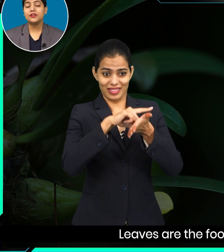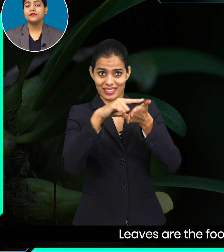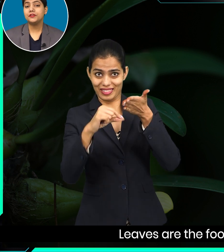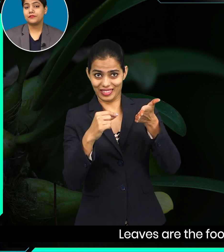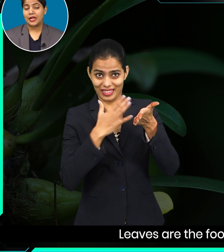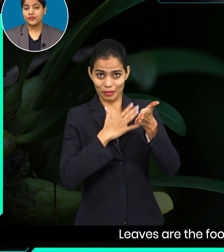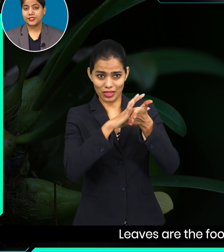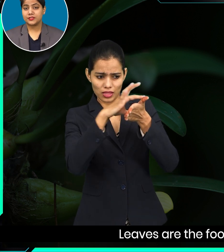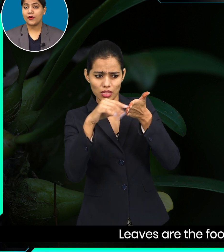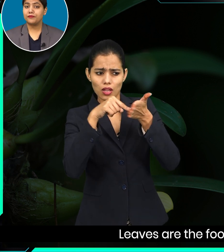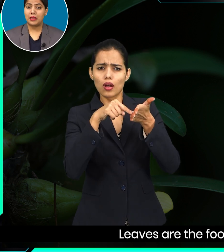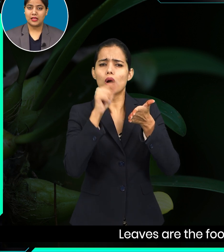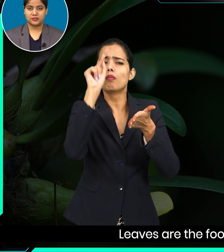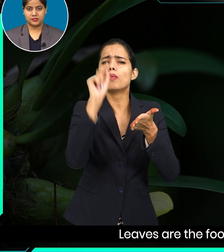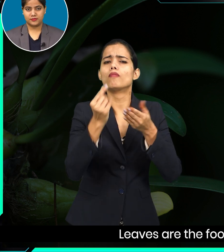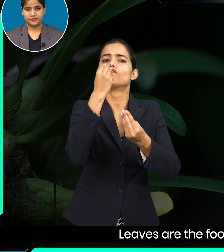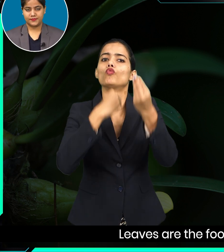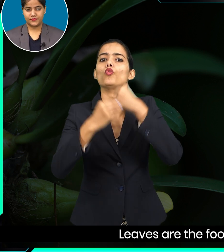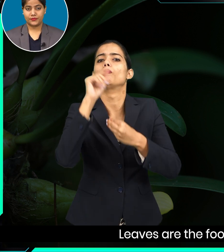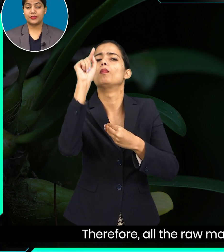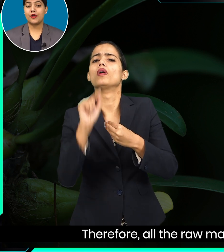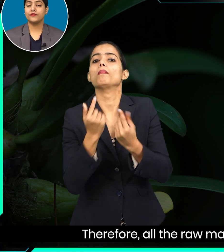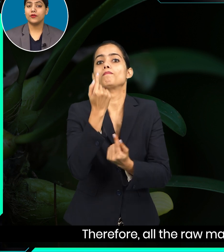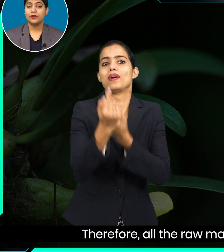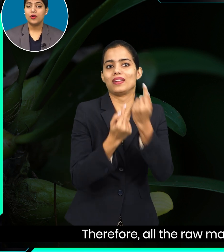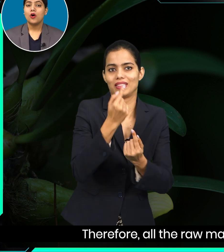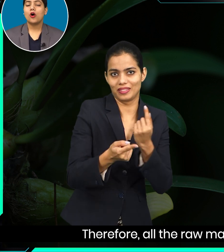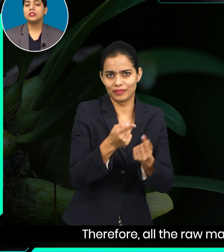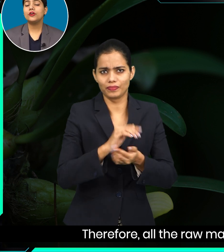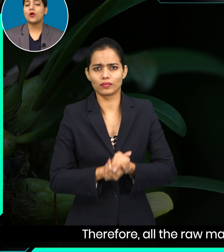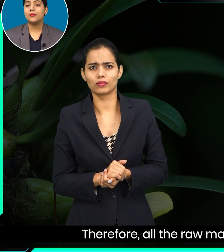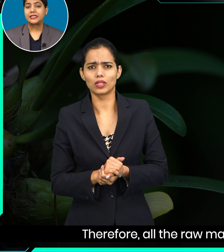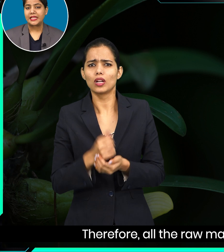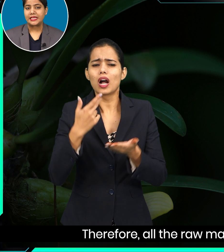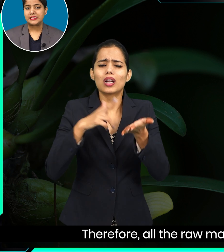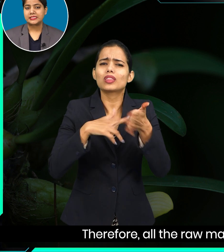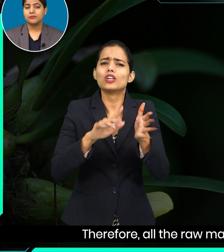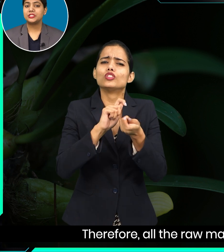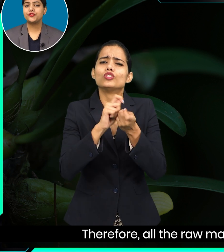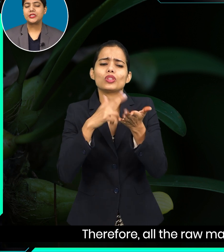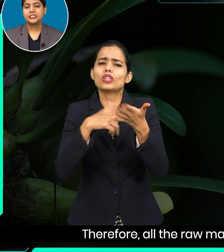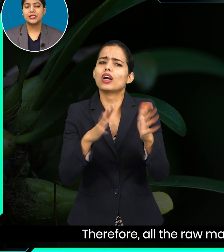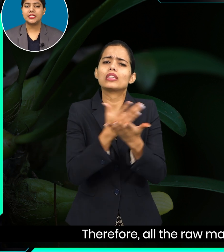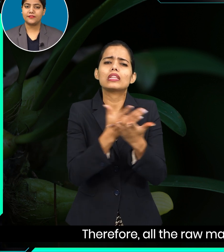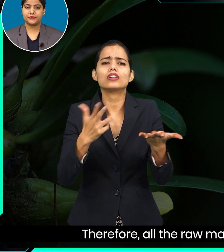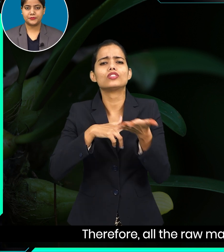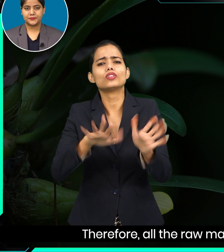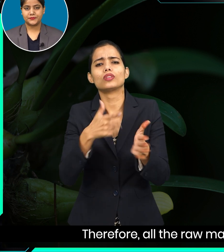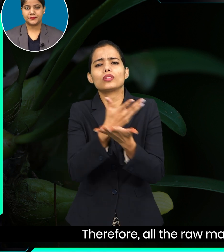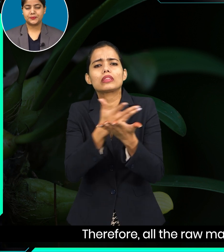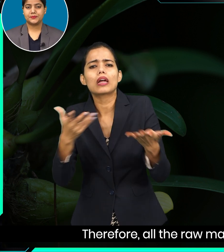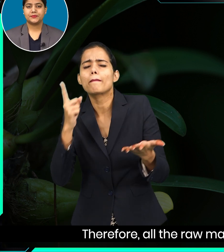Leaves are the food factories of plants. Therefore, all the raw materials must reach the